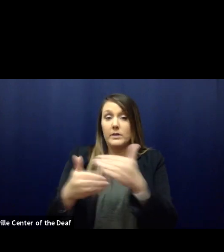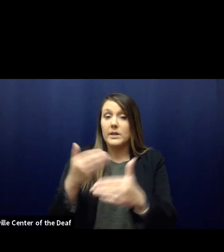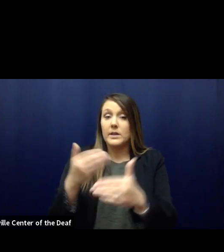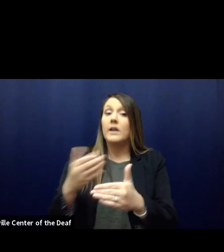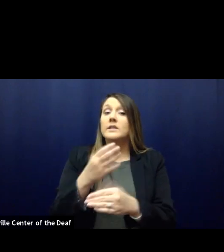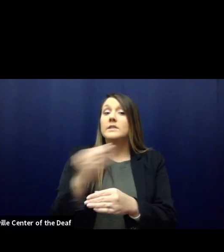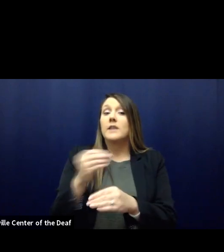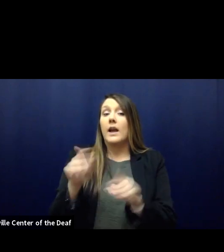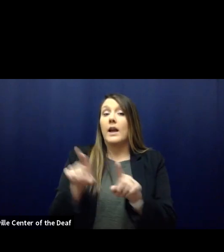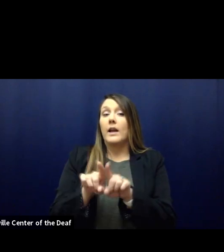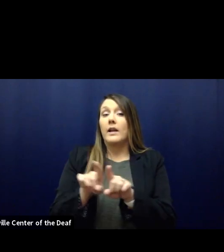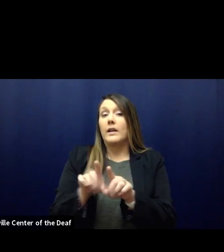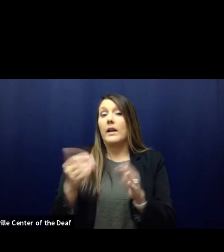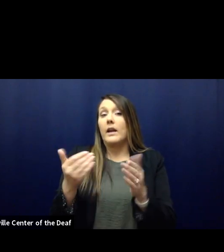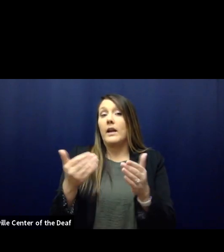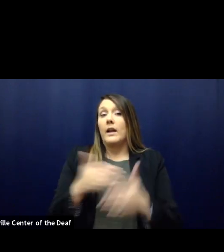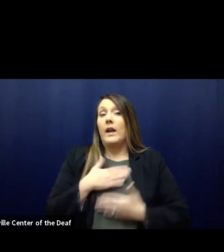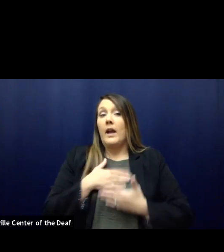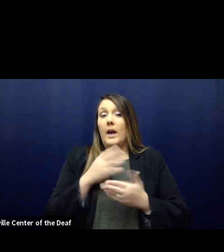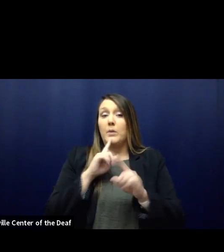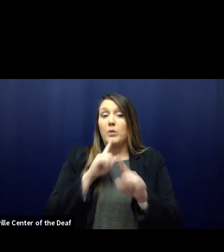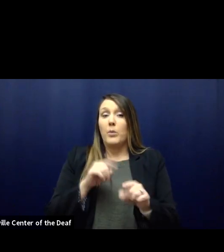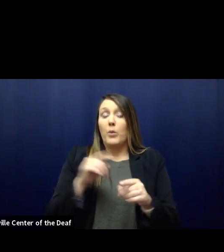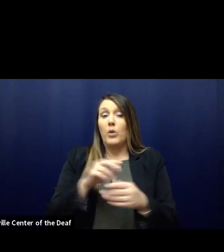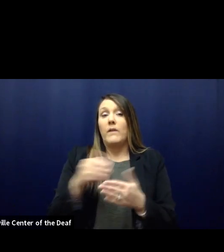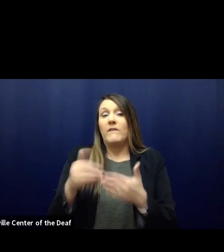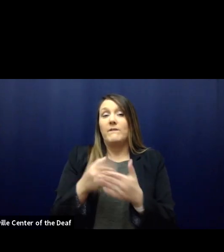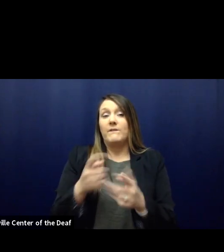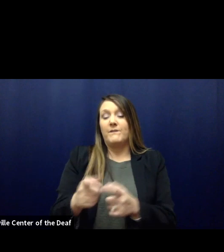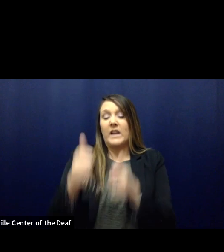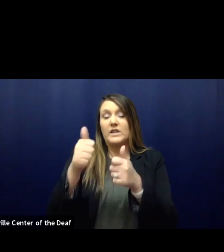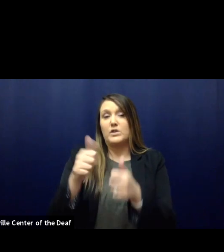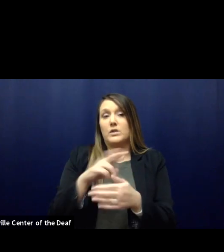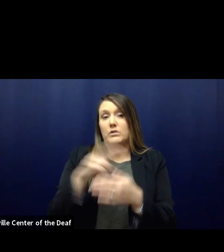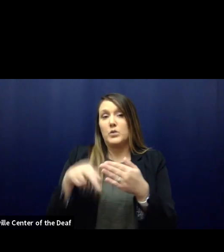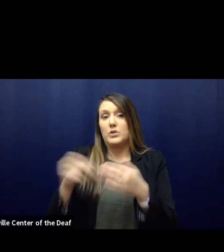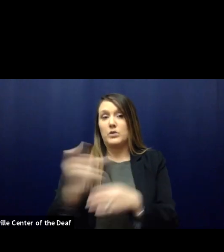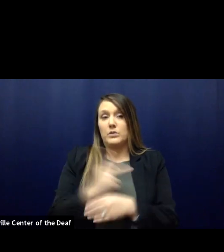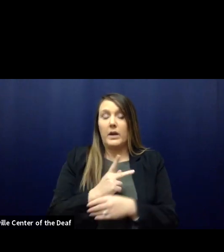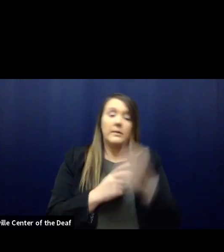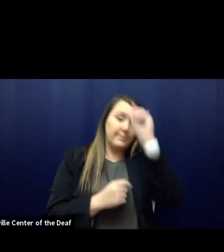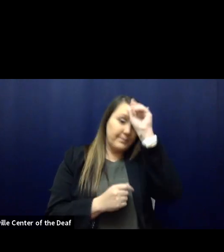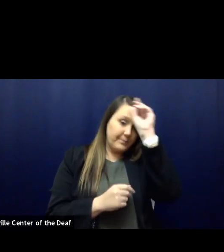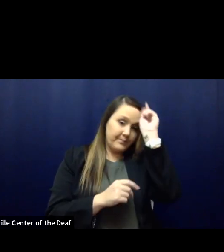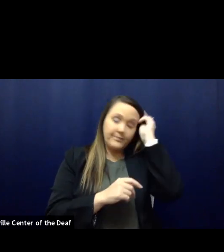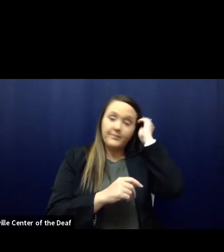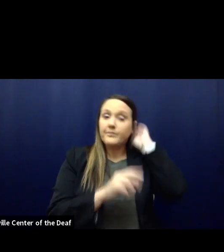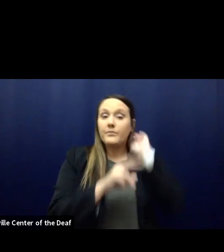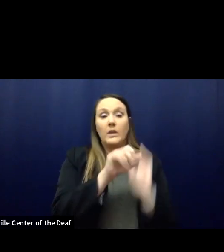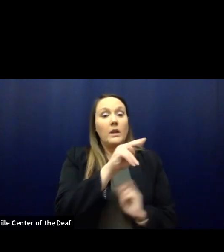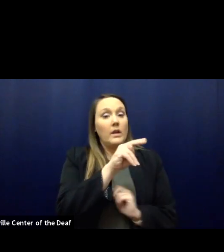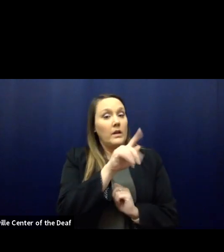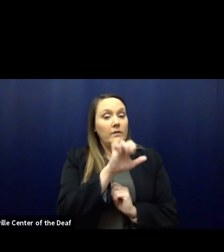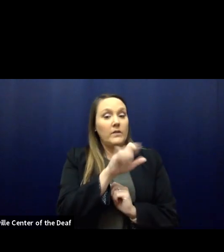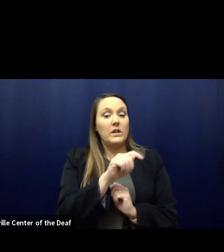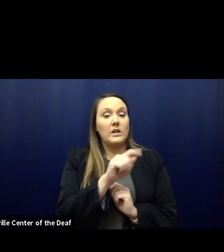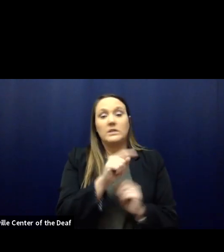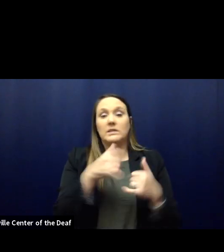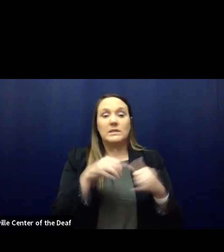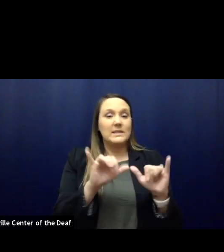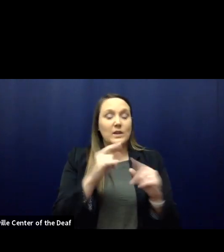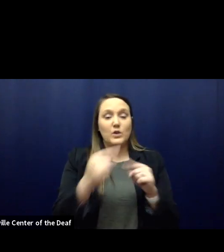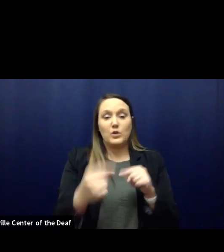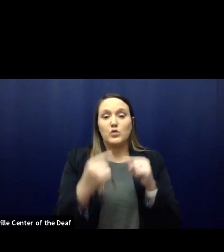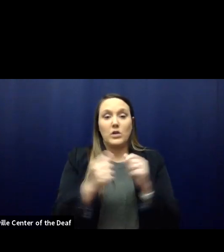happy to report quicker turnaround times on lab results. And Vincent with the News Sentinel is still having trouble with getting the website to